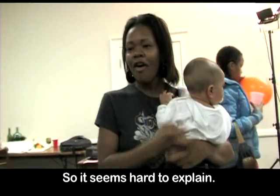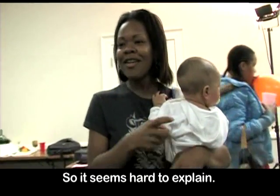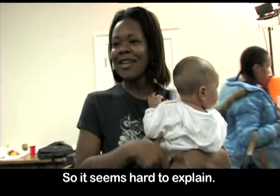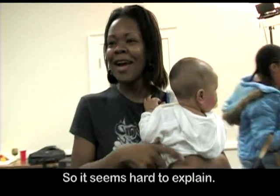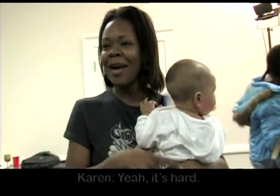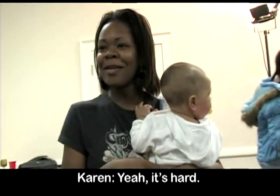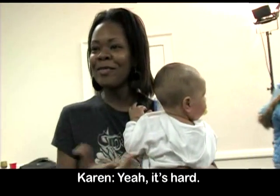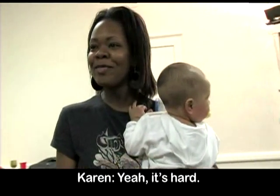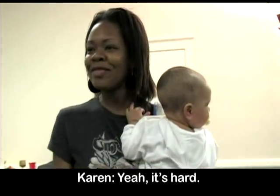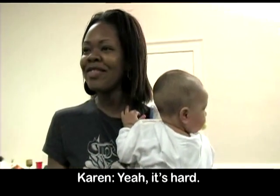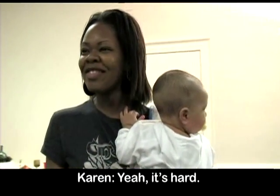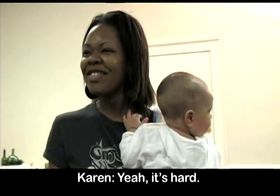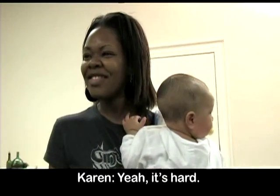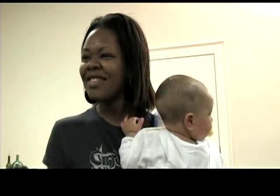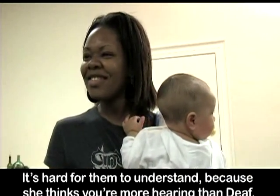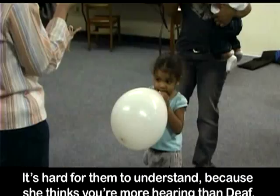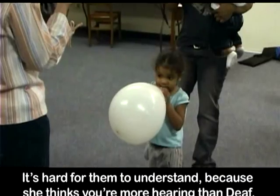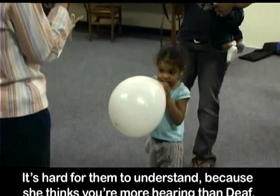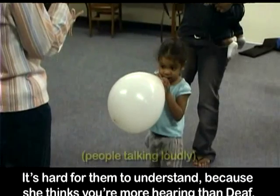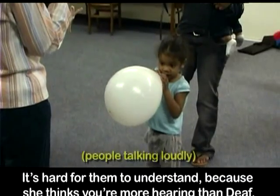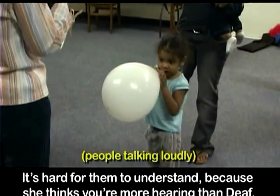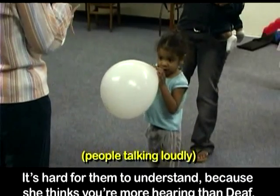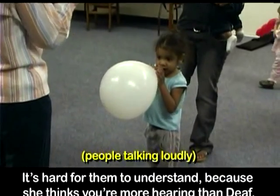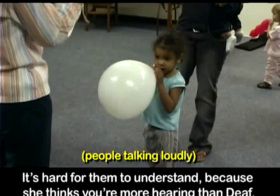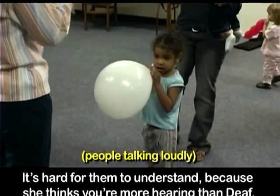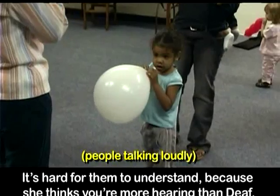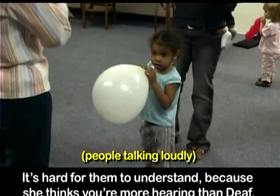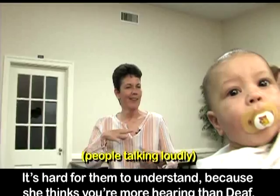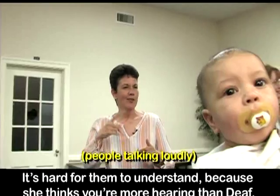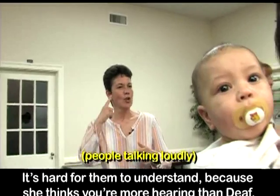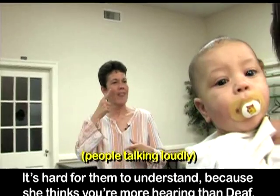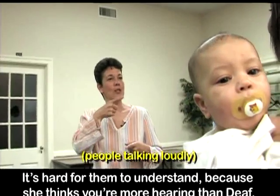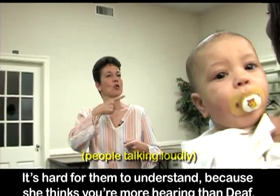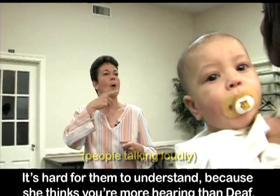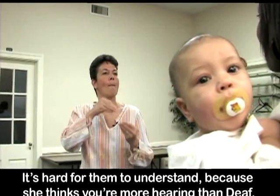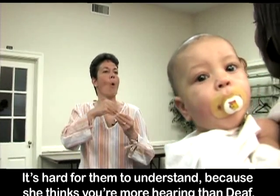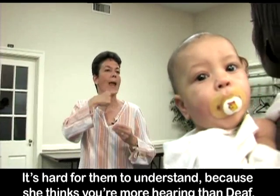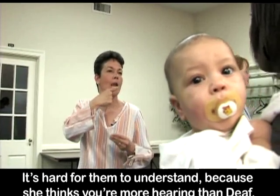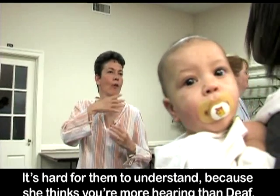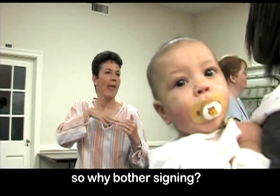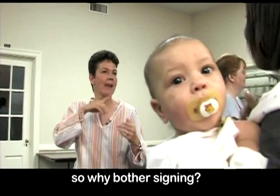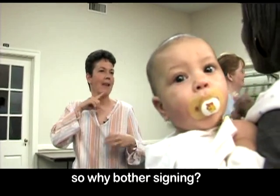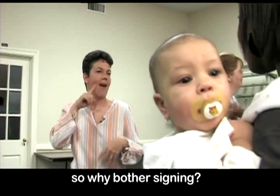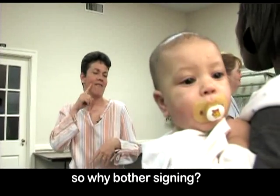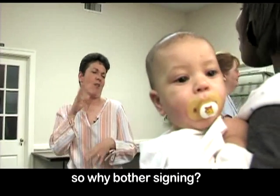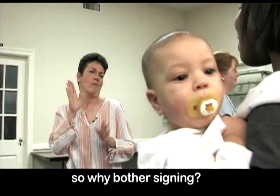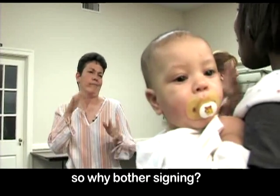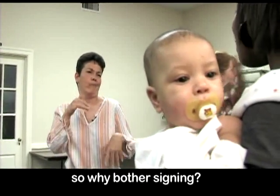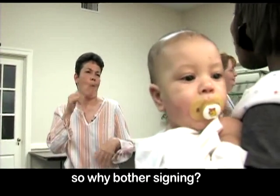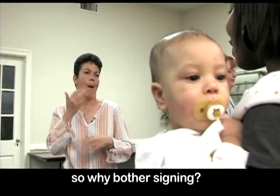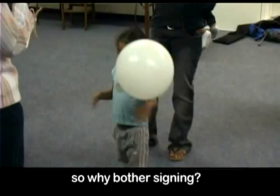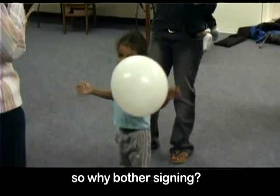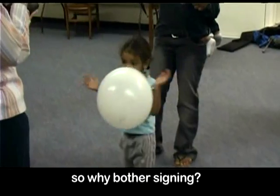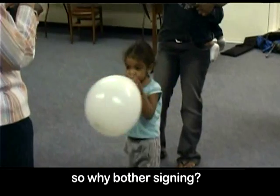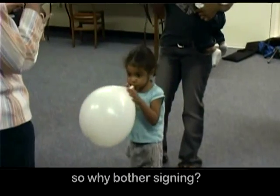it seems hard to explain. It's hard for them to understand. So she thinks you're more hearing than deaf, but why bother